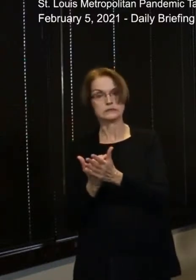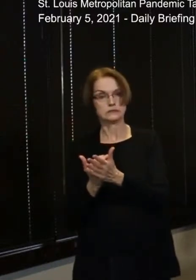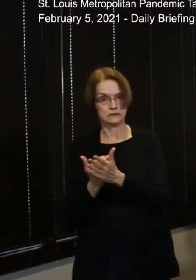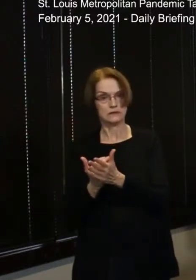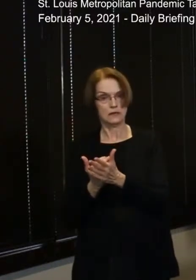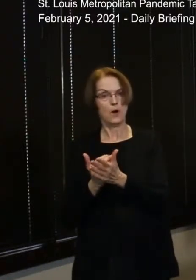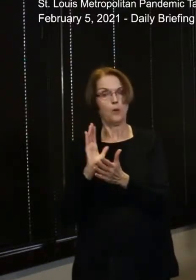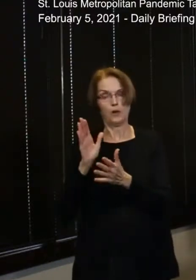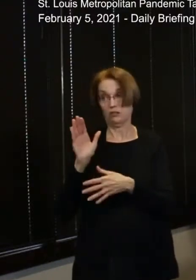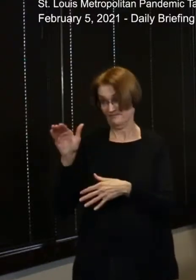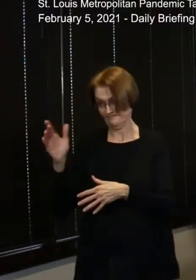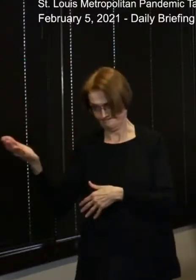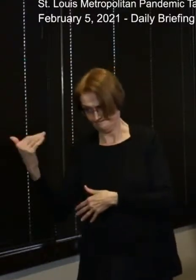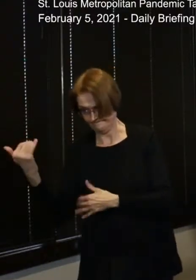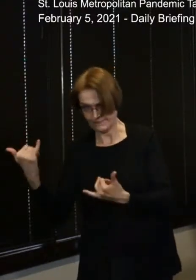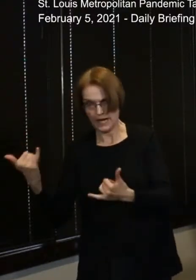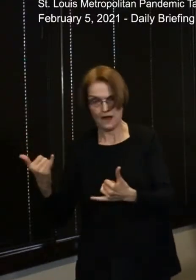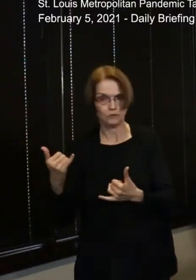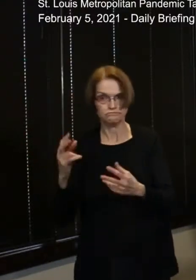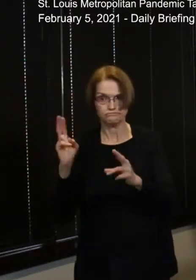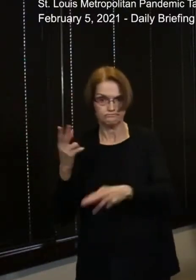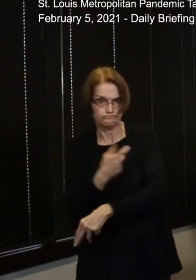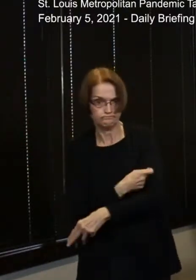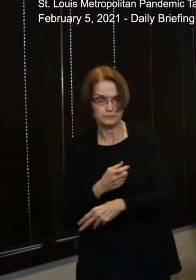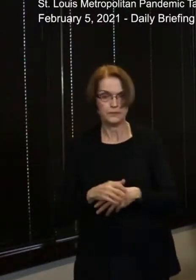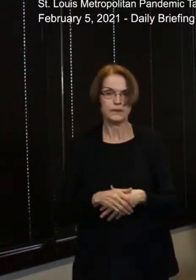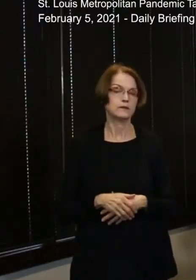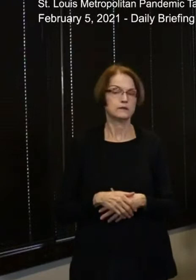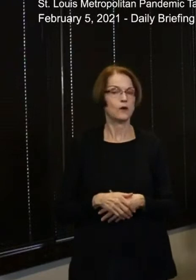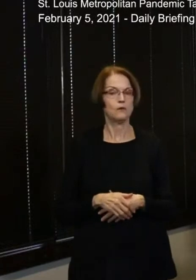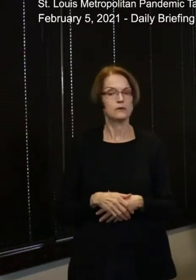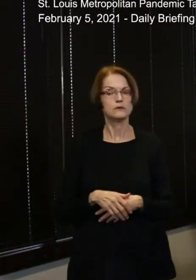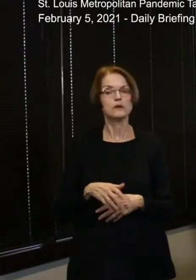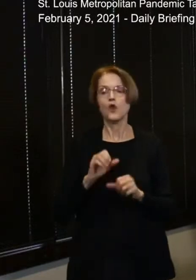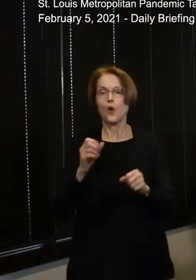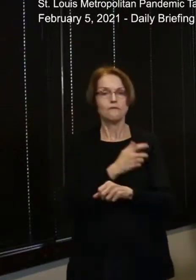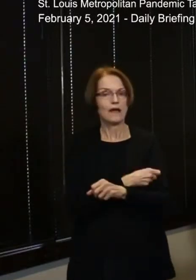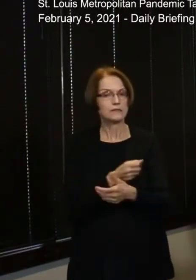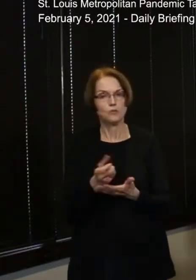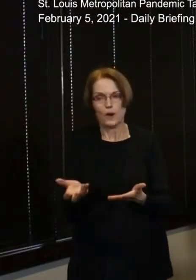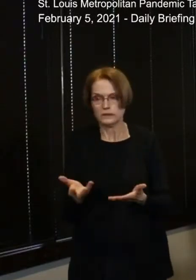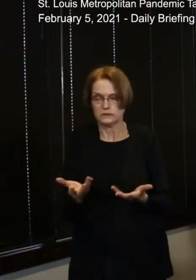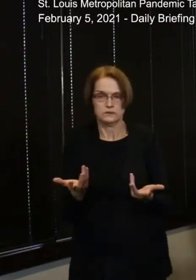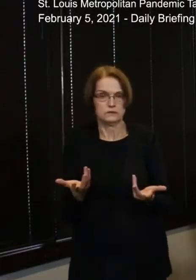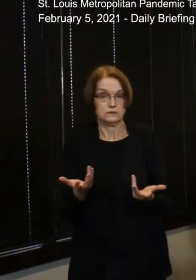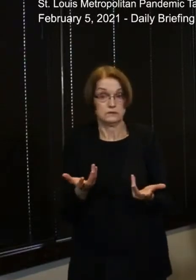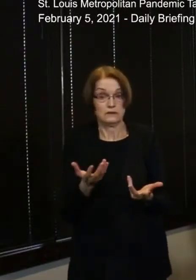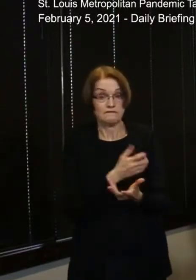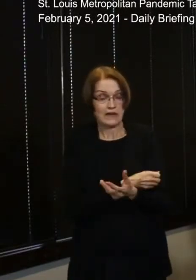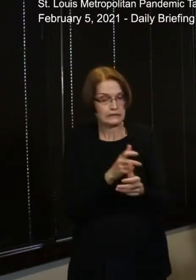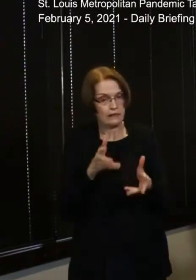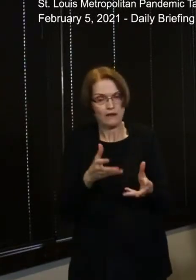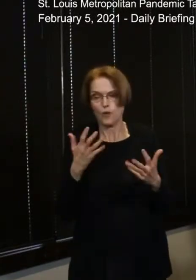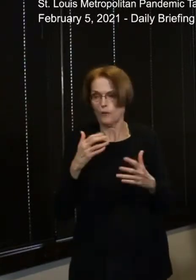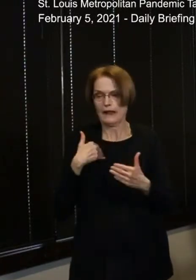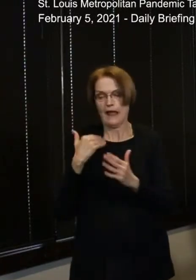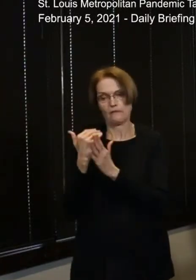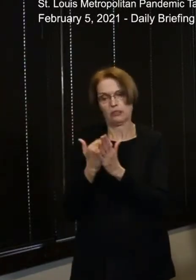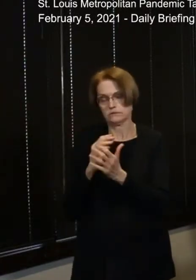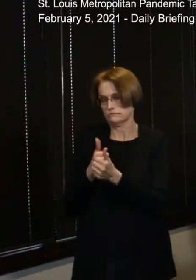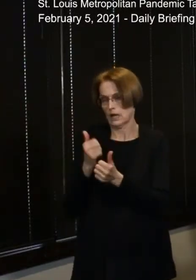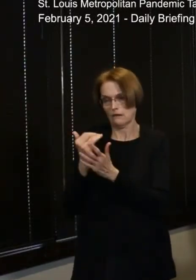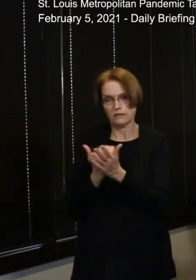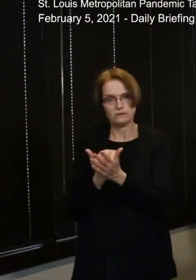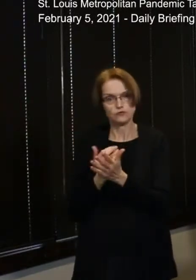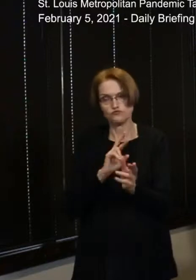is a process on how we deal with any excess vaccine. So it doesn't help to, hang around outside the vaccine